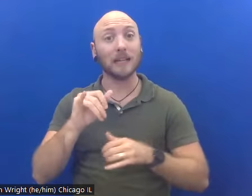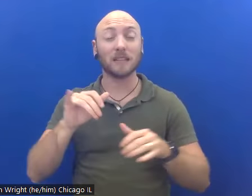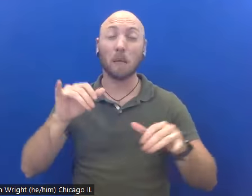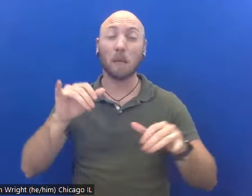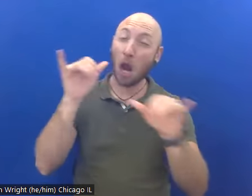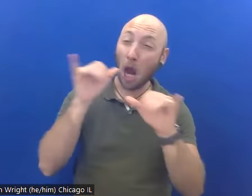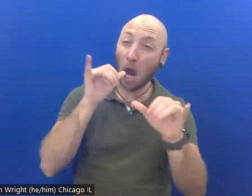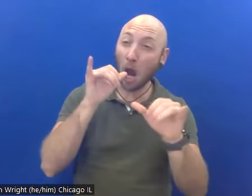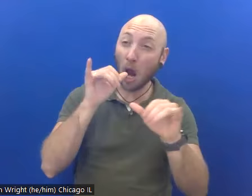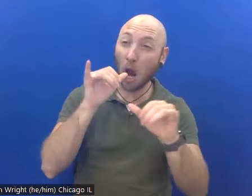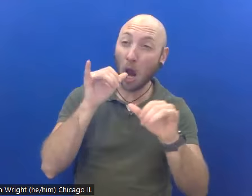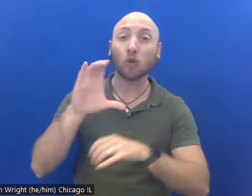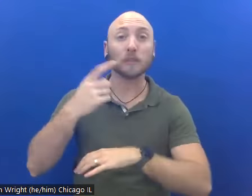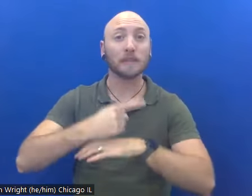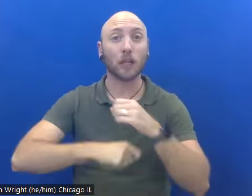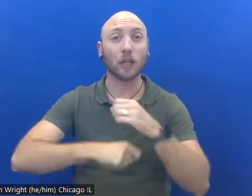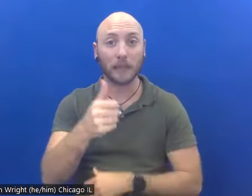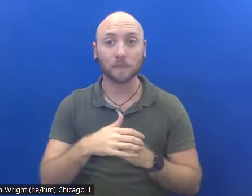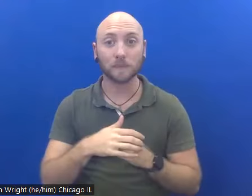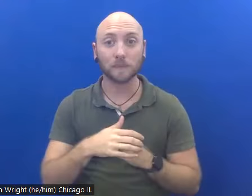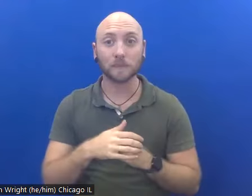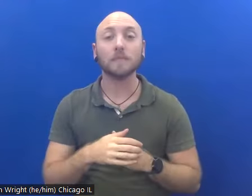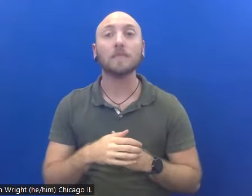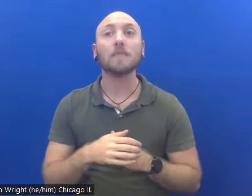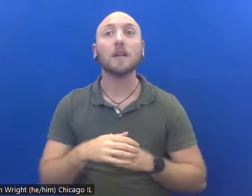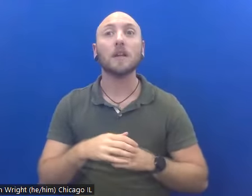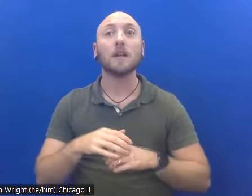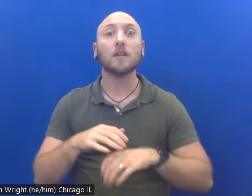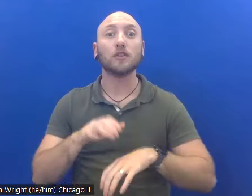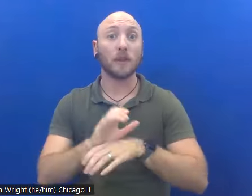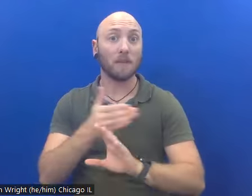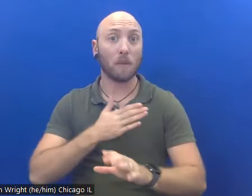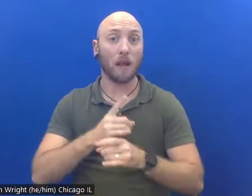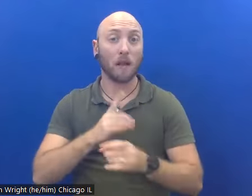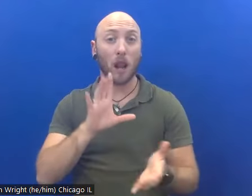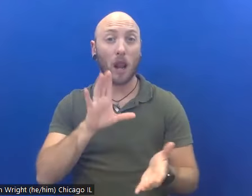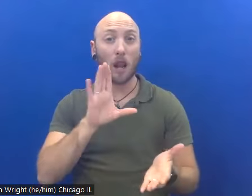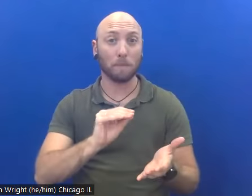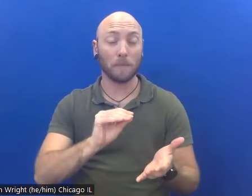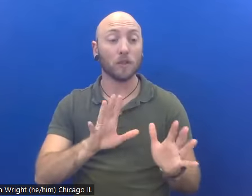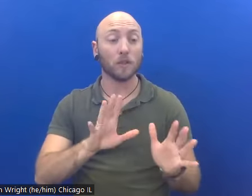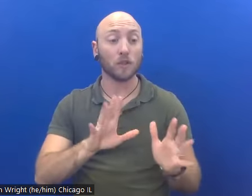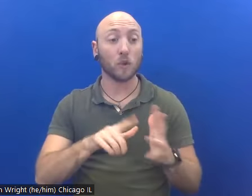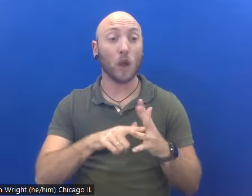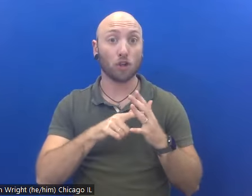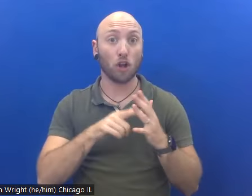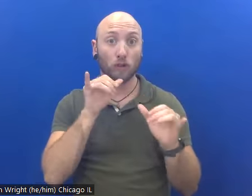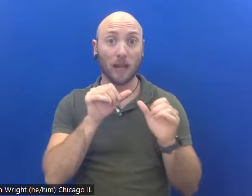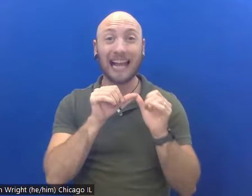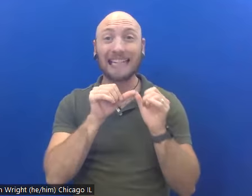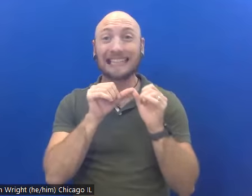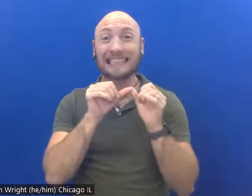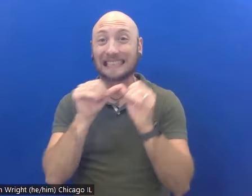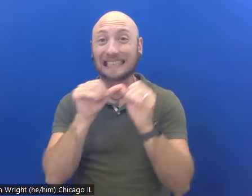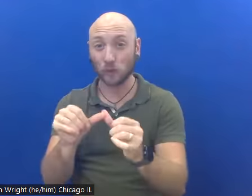I drank all the alcohol I hadn't drank the night before. And that went to January 4th. I was drinking, like a box wine at the time, Franzia box wine at the time. I'd